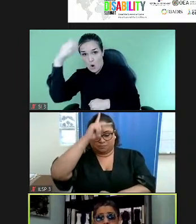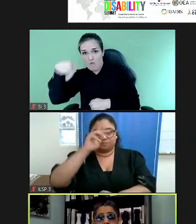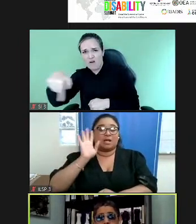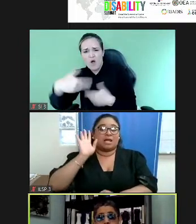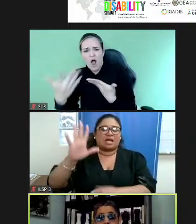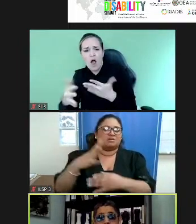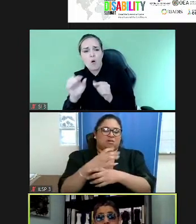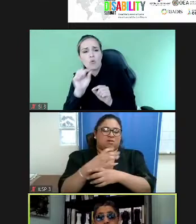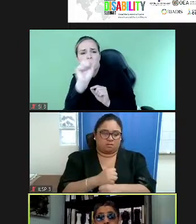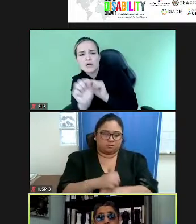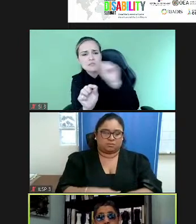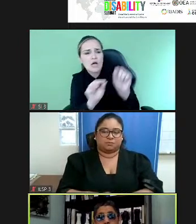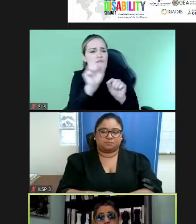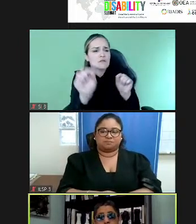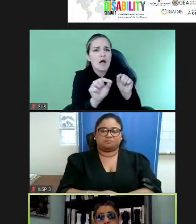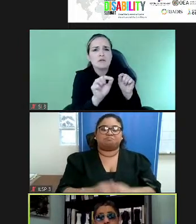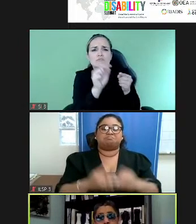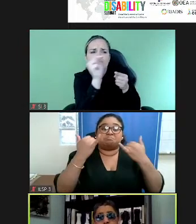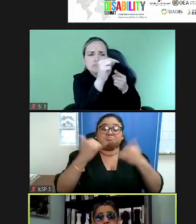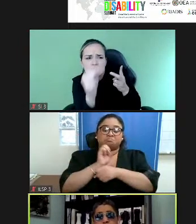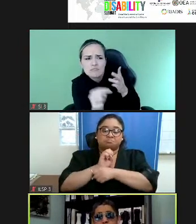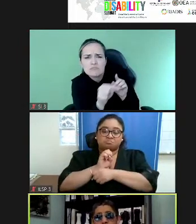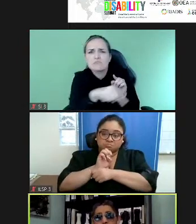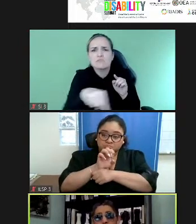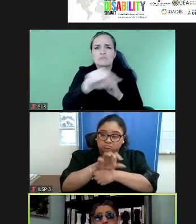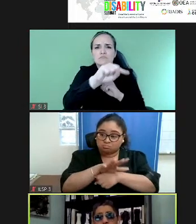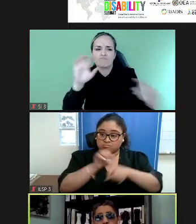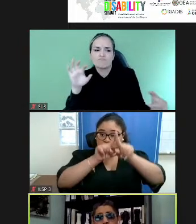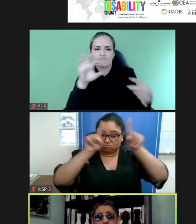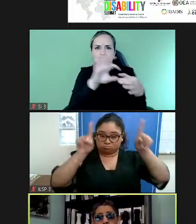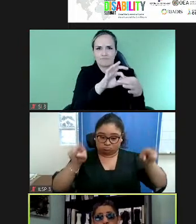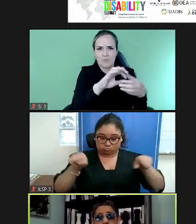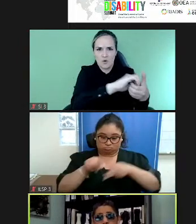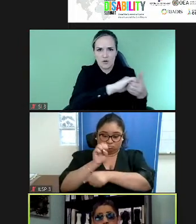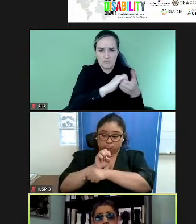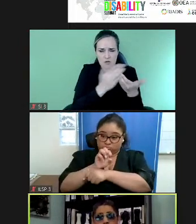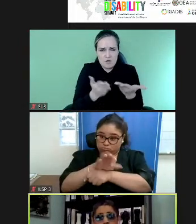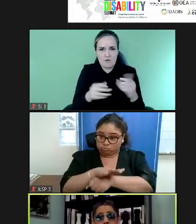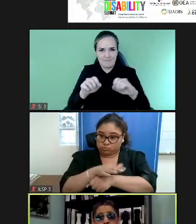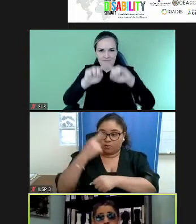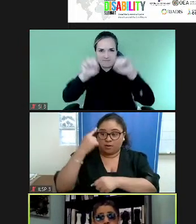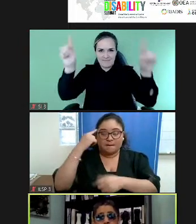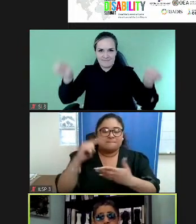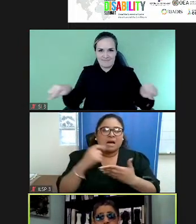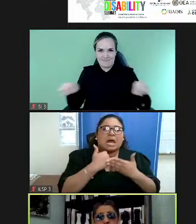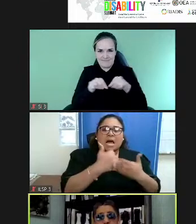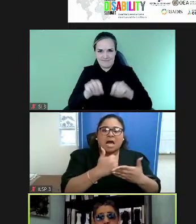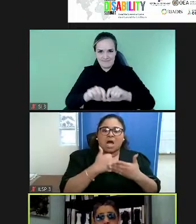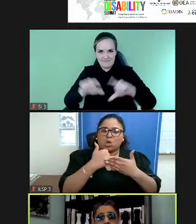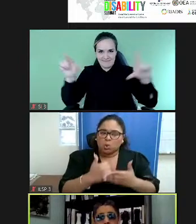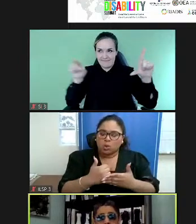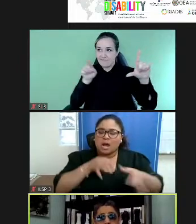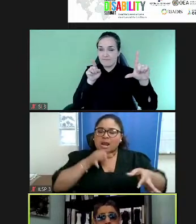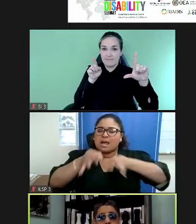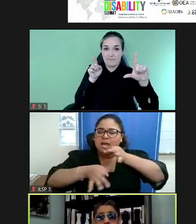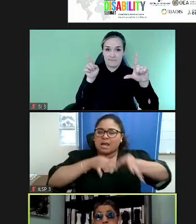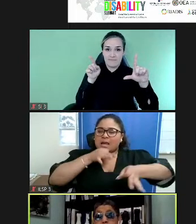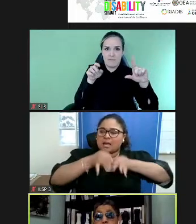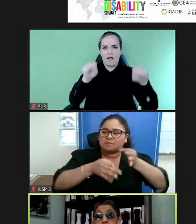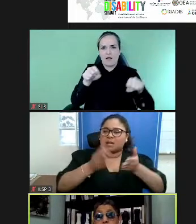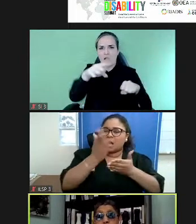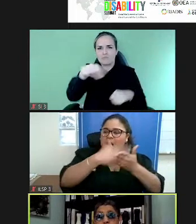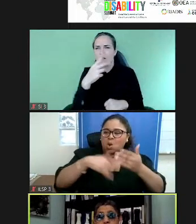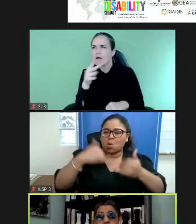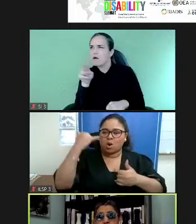have been carried out in peru and i want to share a slide and i am going to